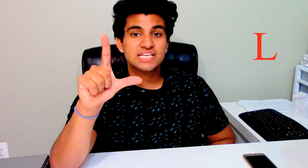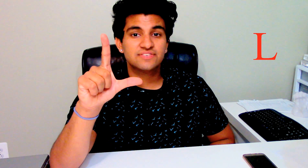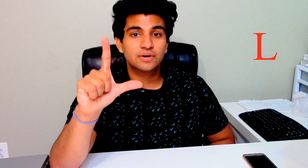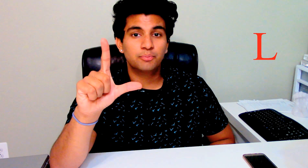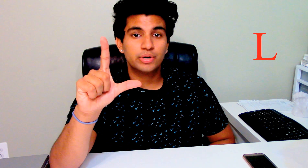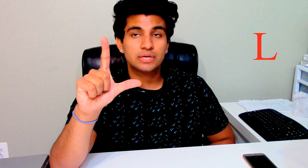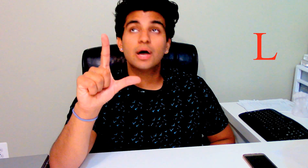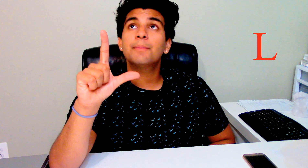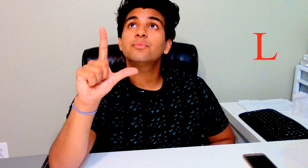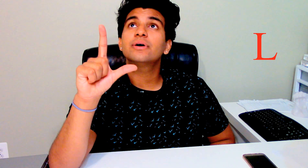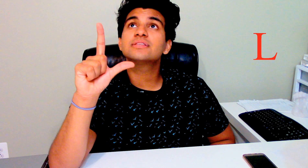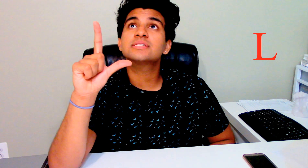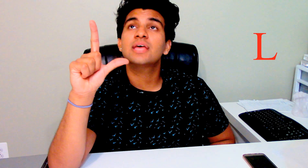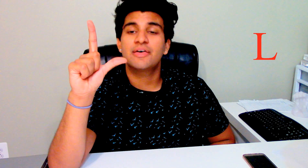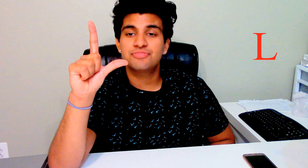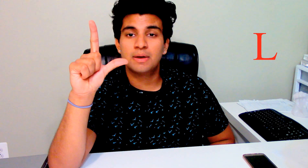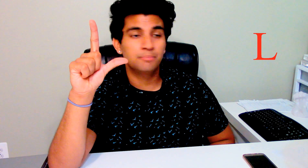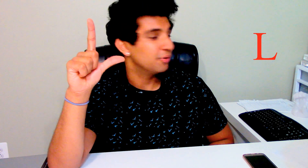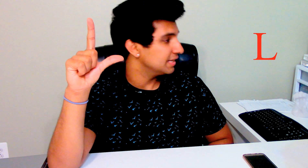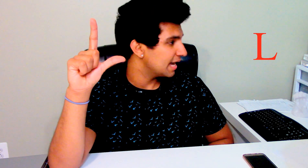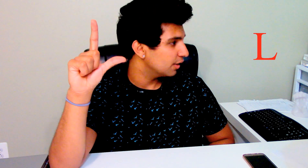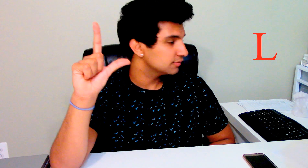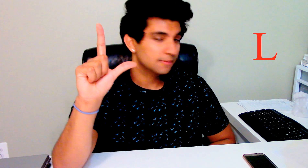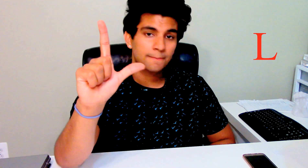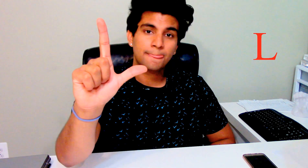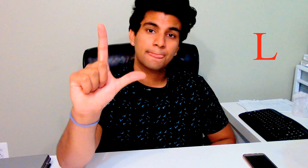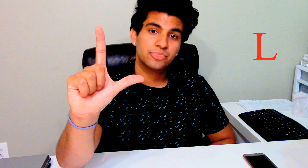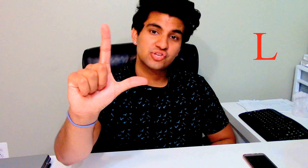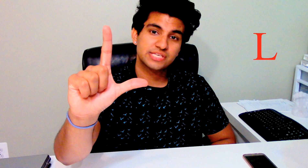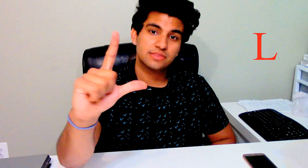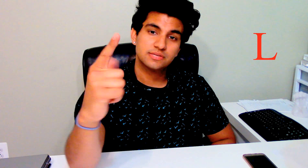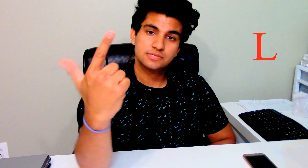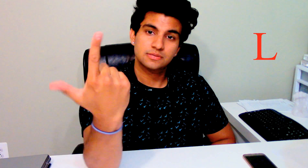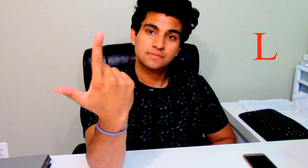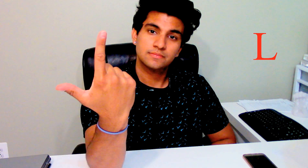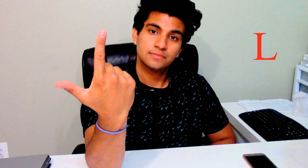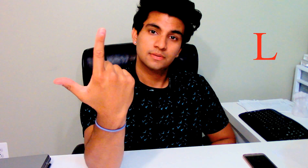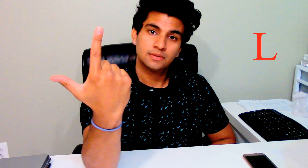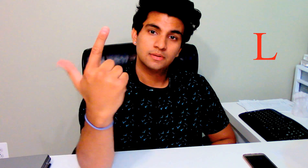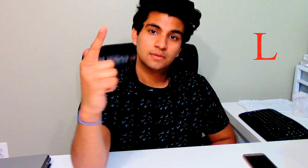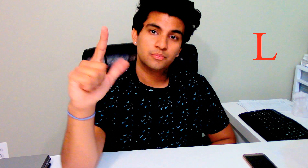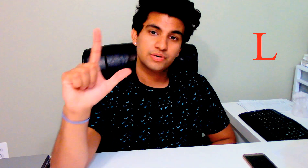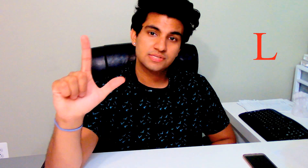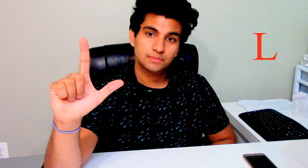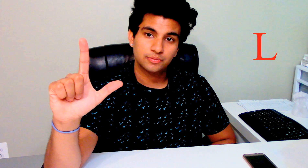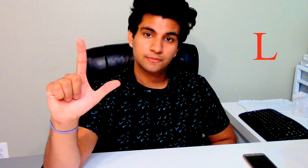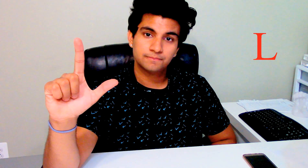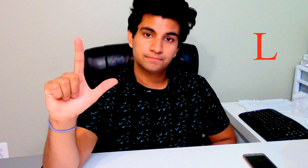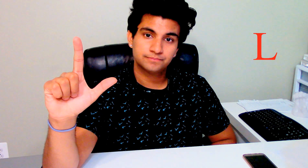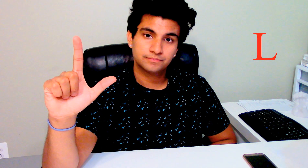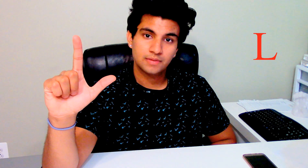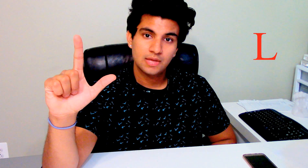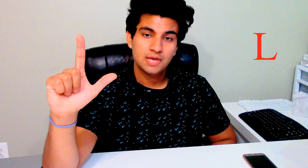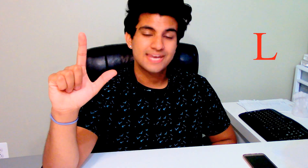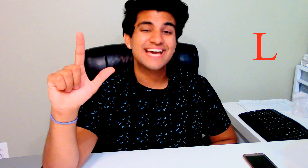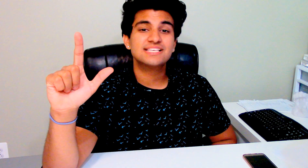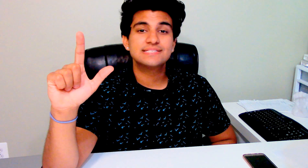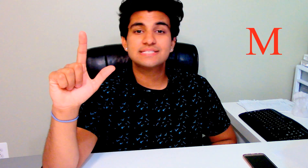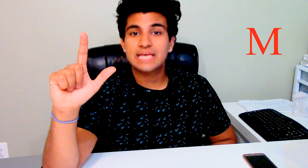finger pointing upwards and thumb pointing out. Just like this. Pretty simple. Next is